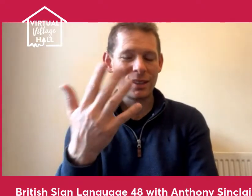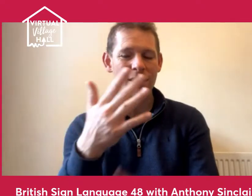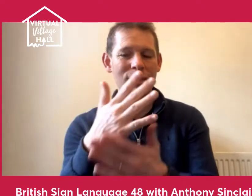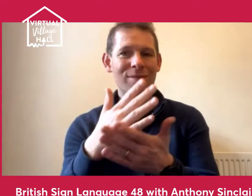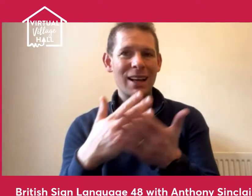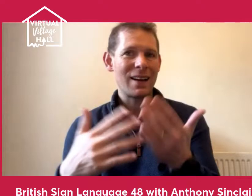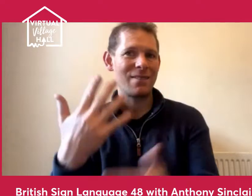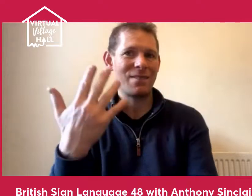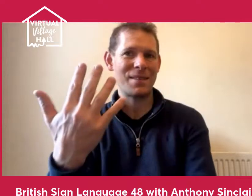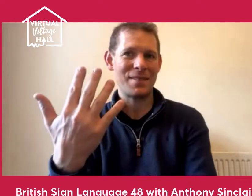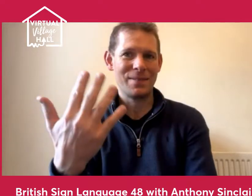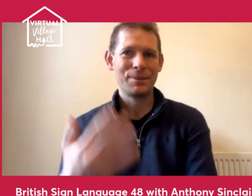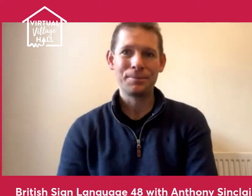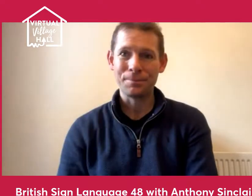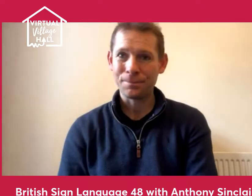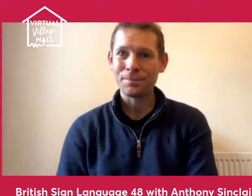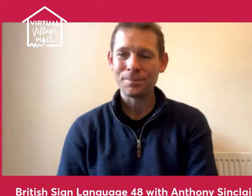o'clock, 5:30.